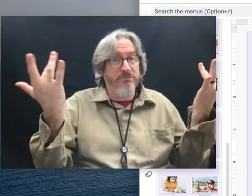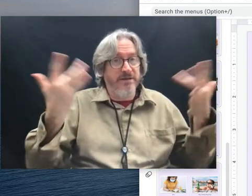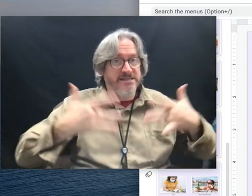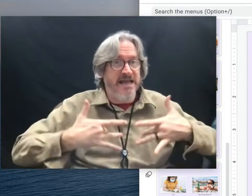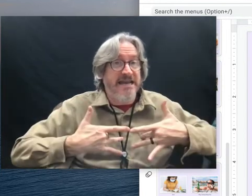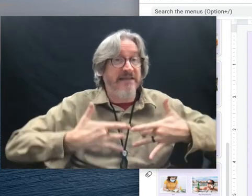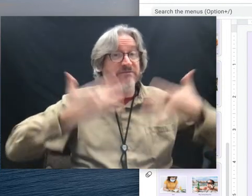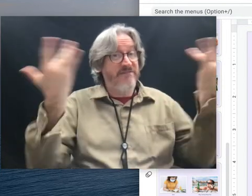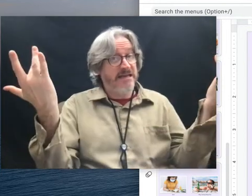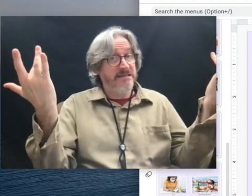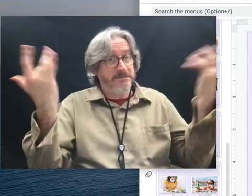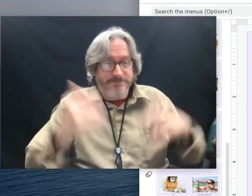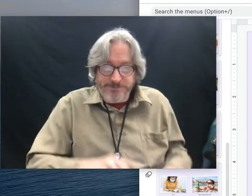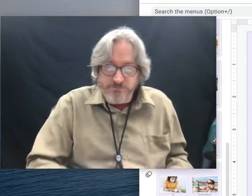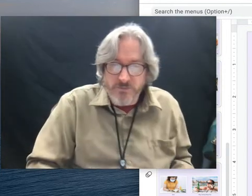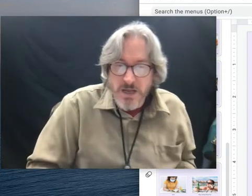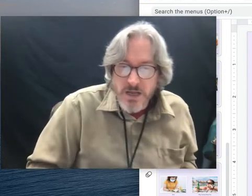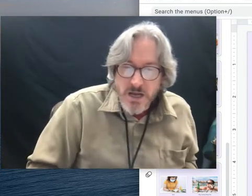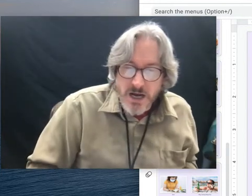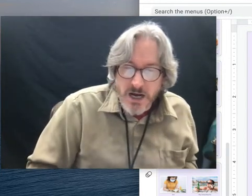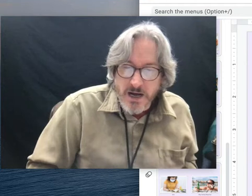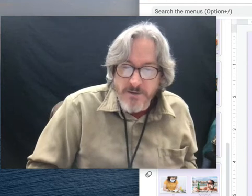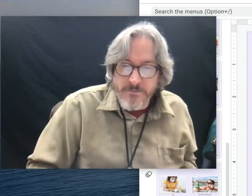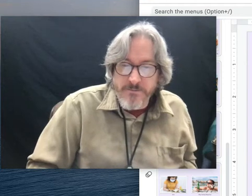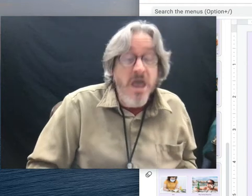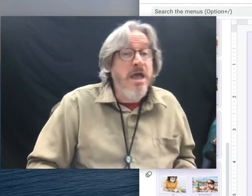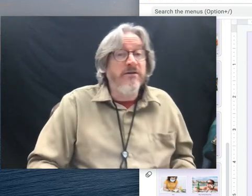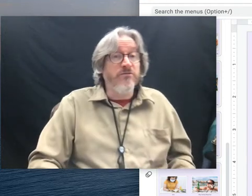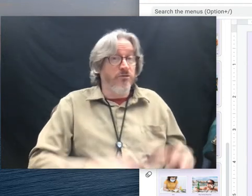up. That's an event.